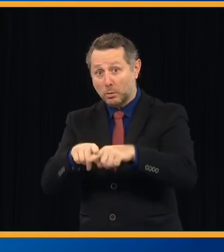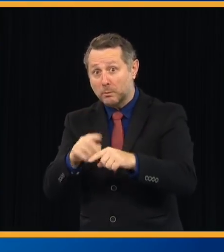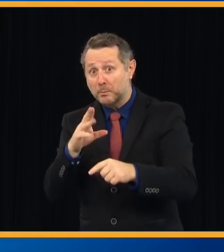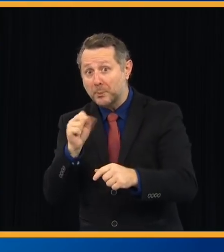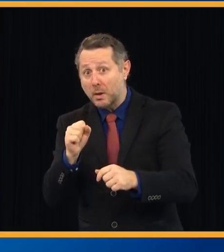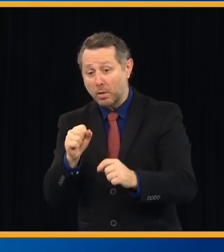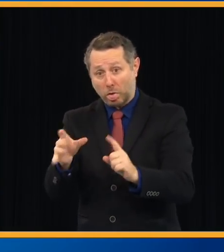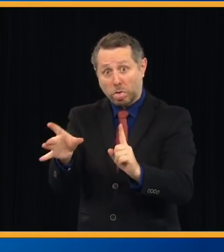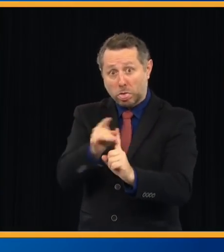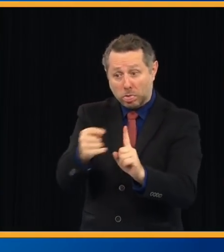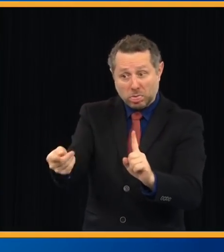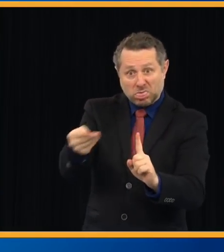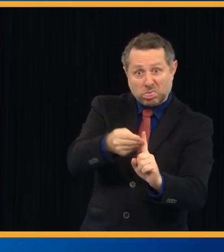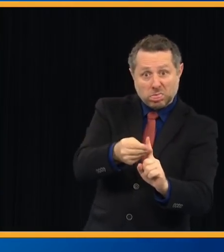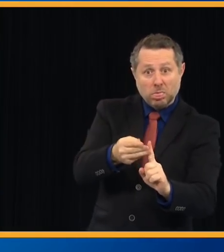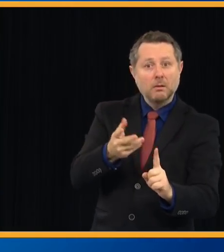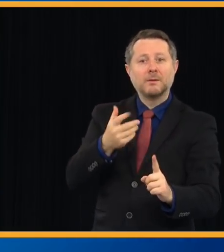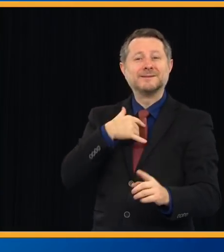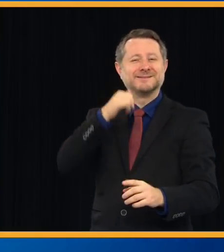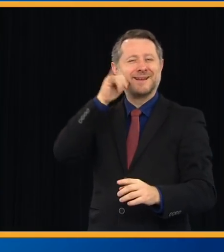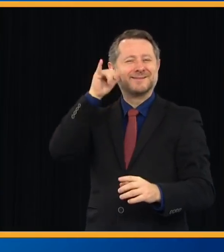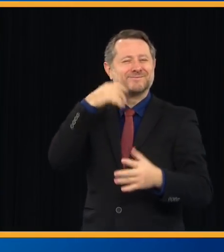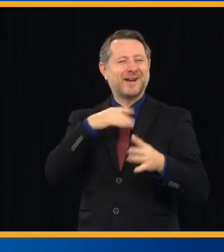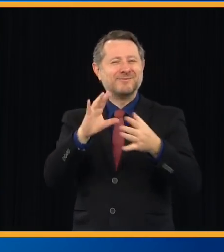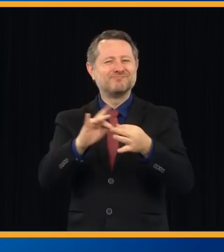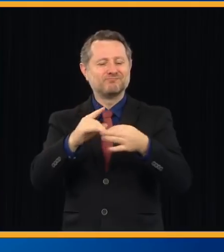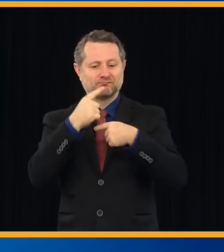subway buses, Long Island Railroad, Metro North,